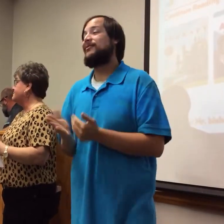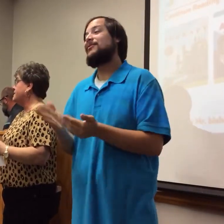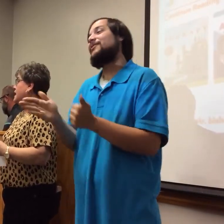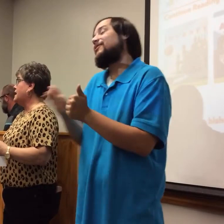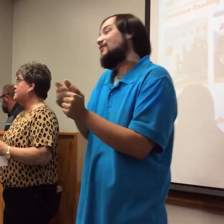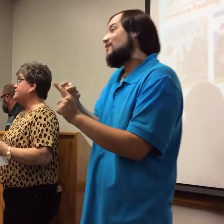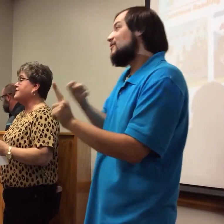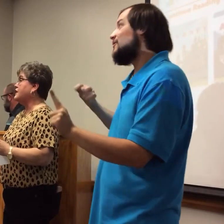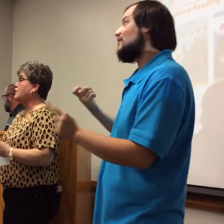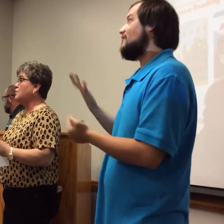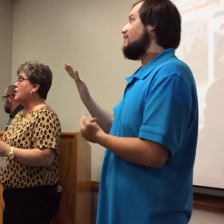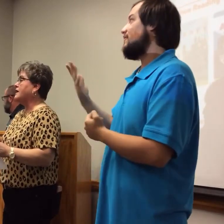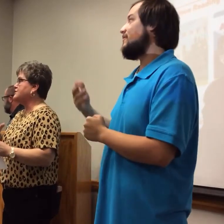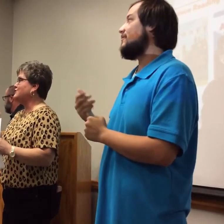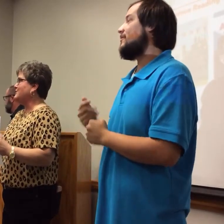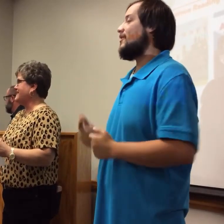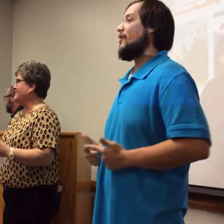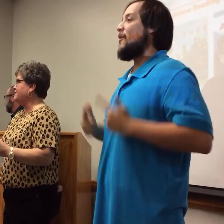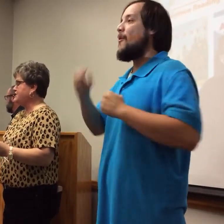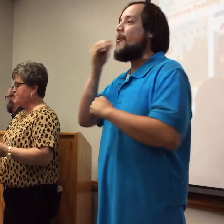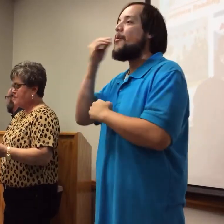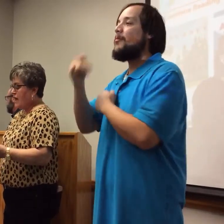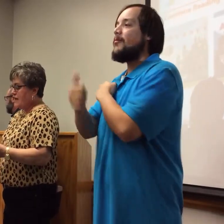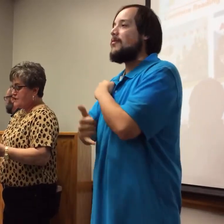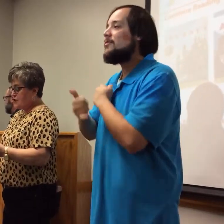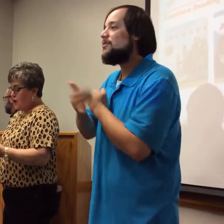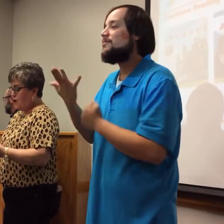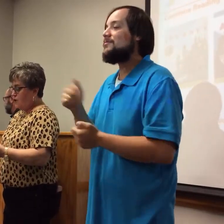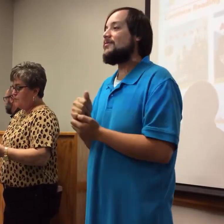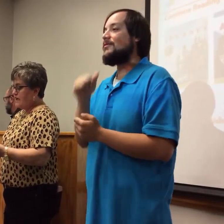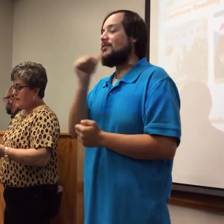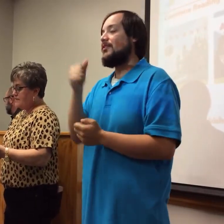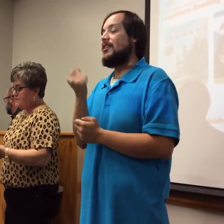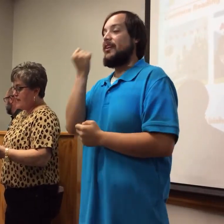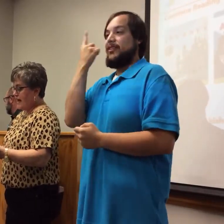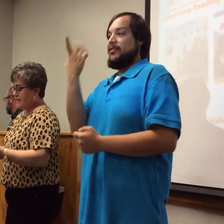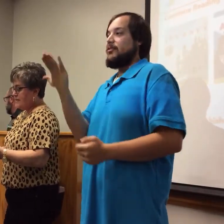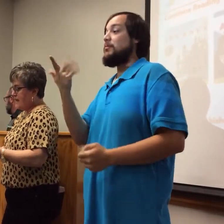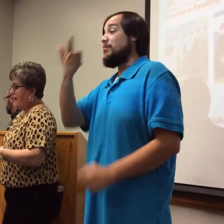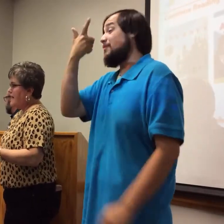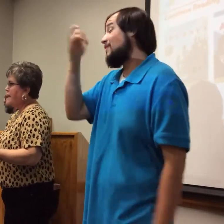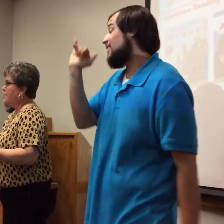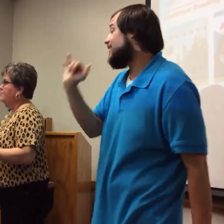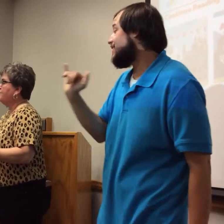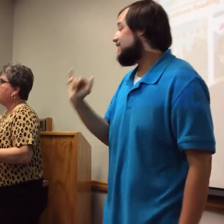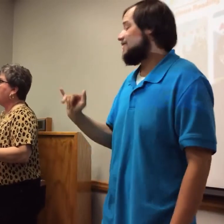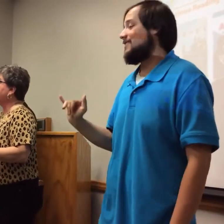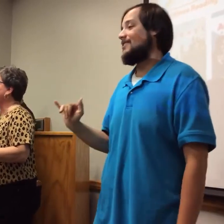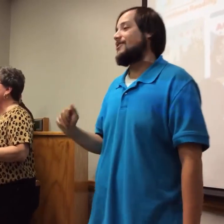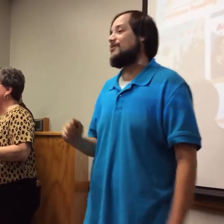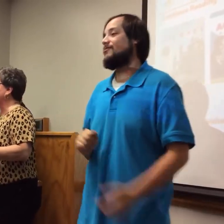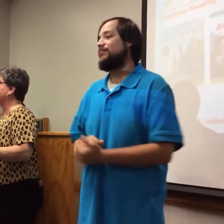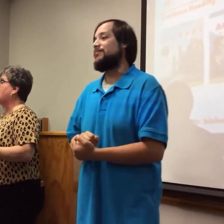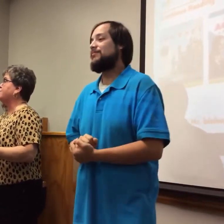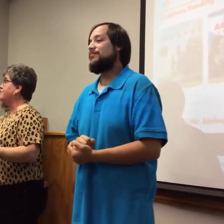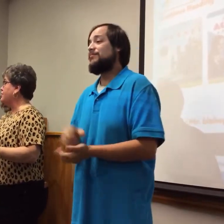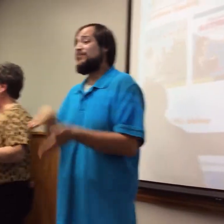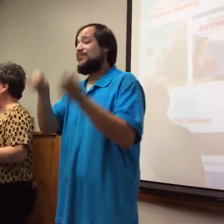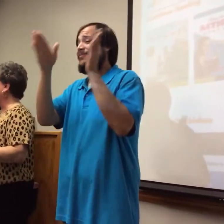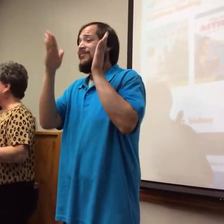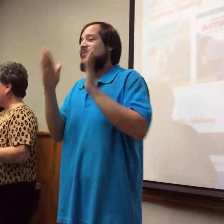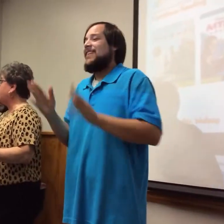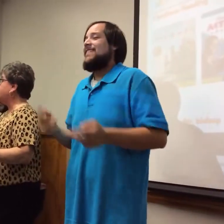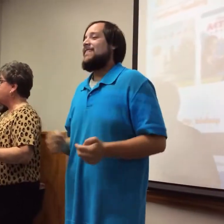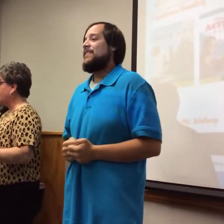too, that they don't want to acknowledge. So because of that, our students are